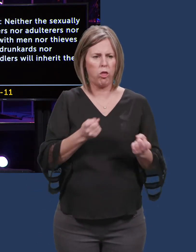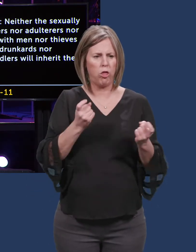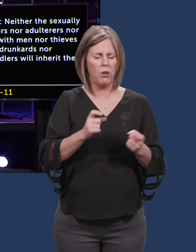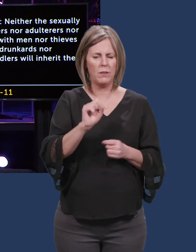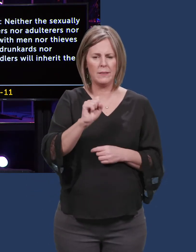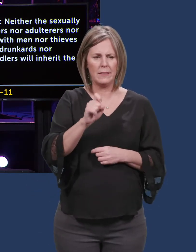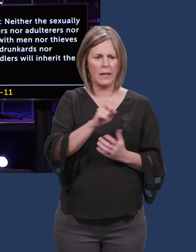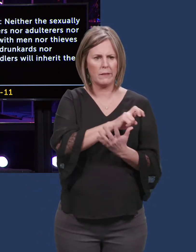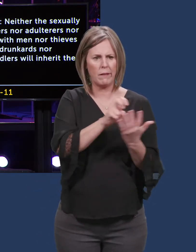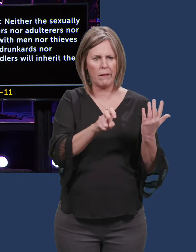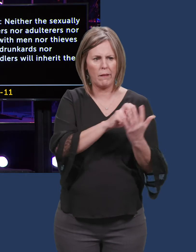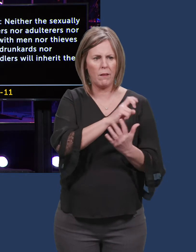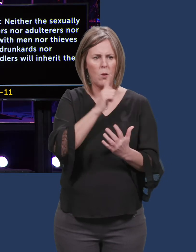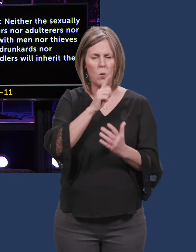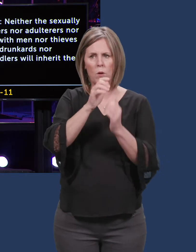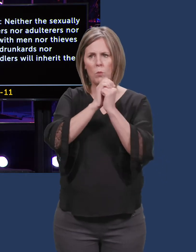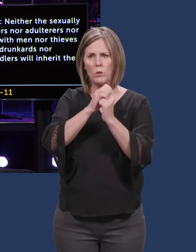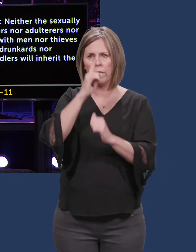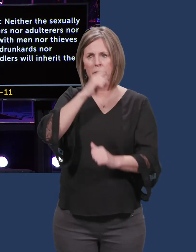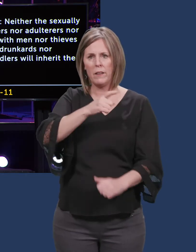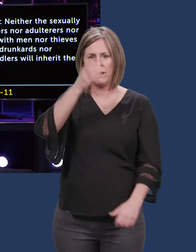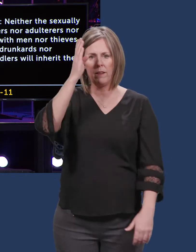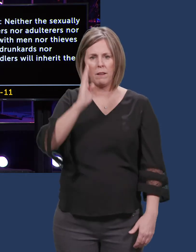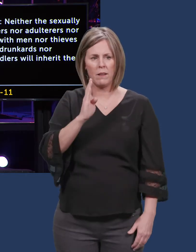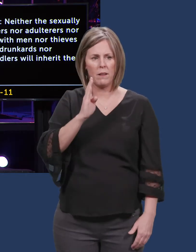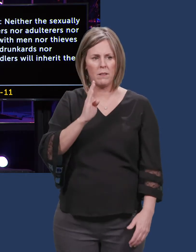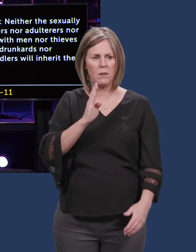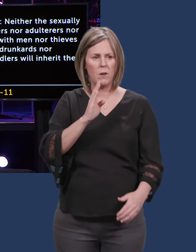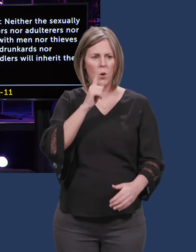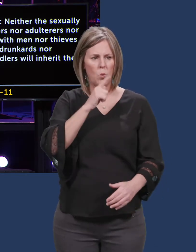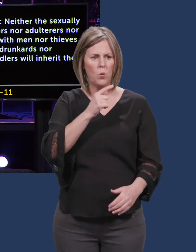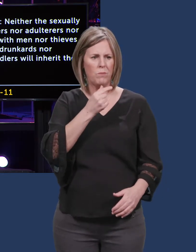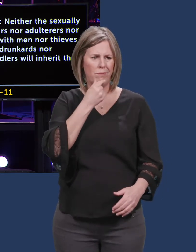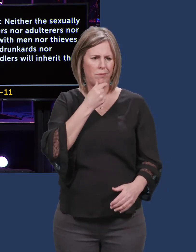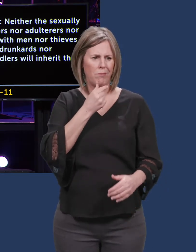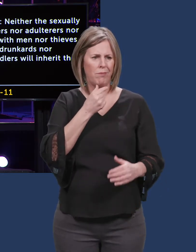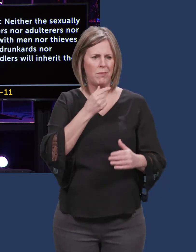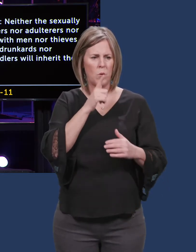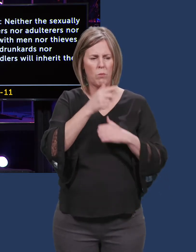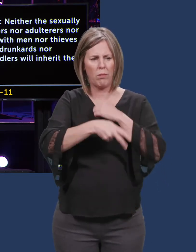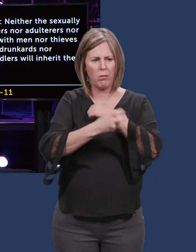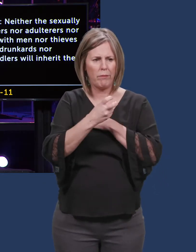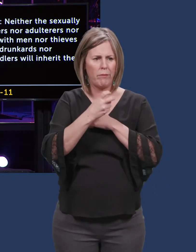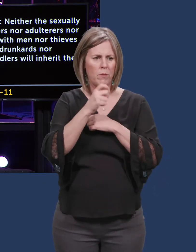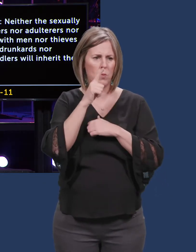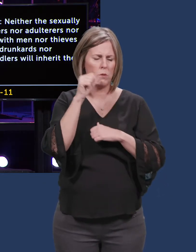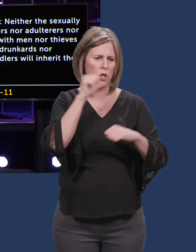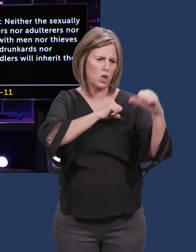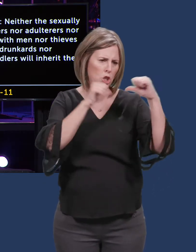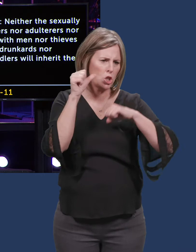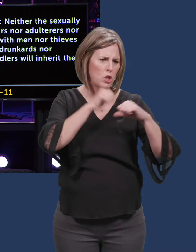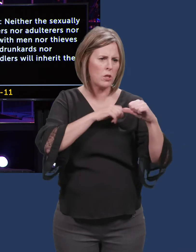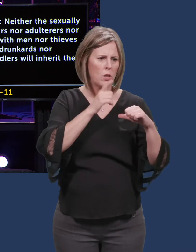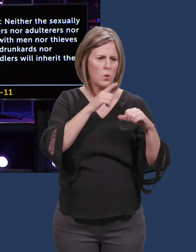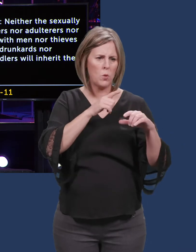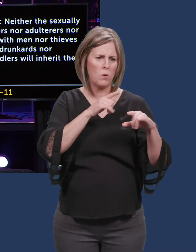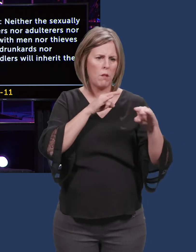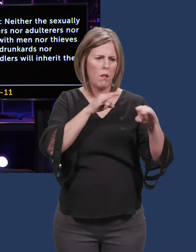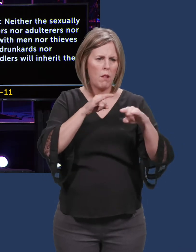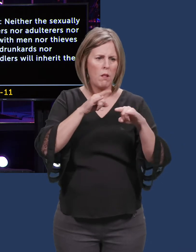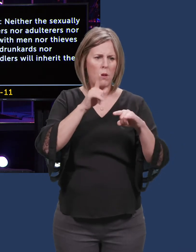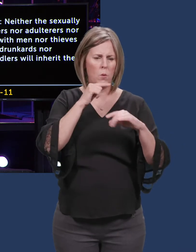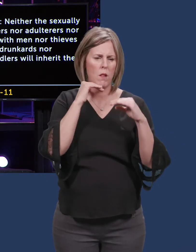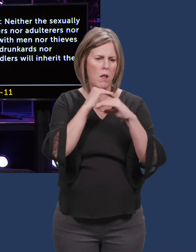nor idolaters, nor adulterers, nor men who have sex with men, nor thieves, nor the greedy, nor drunkards, nor slanderers, nor swindlers